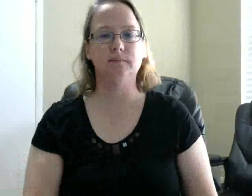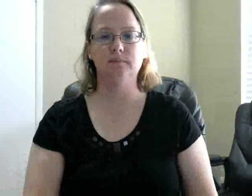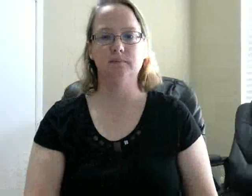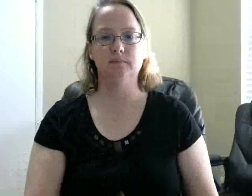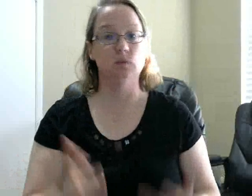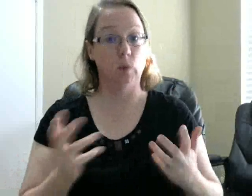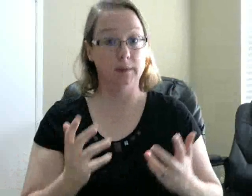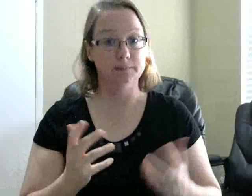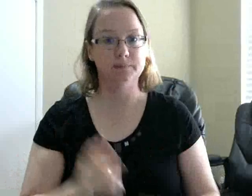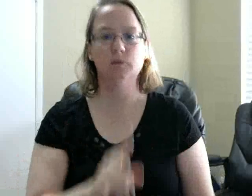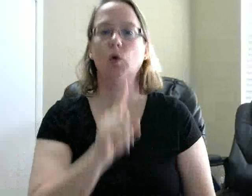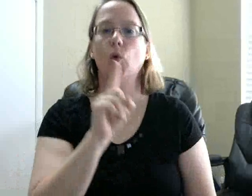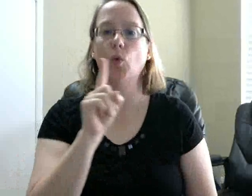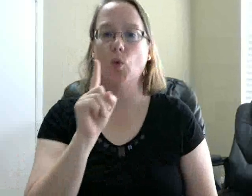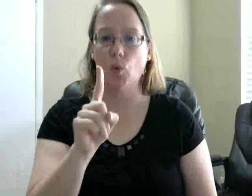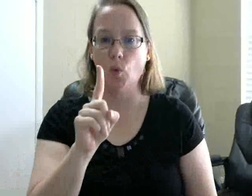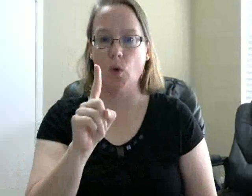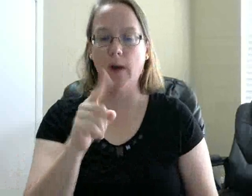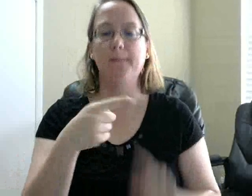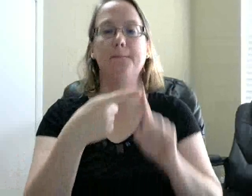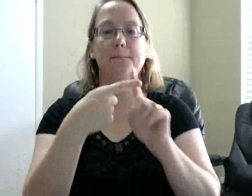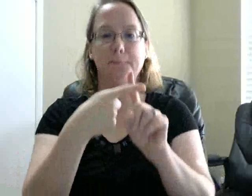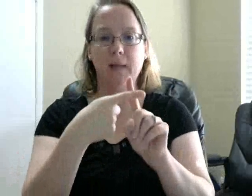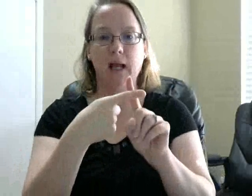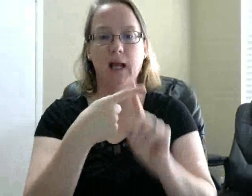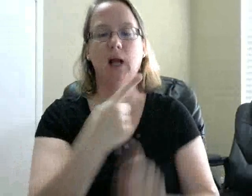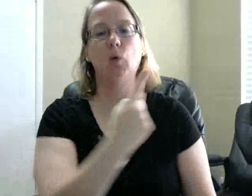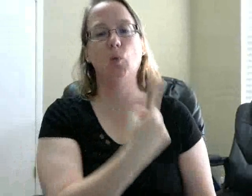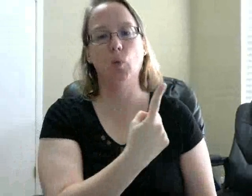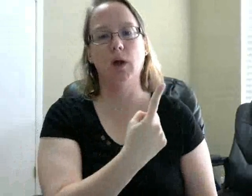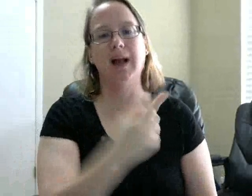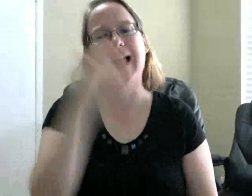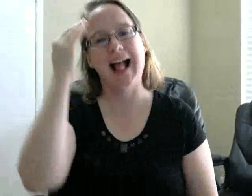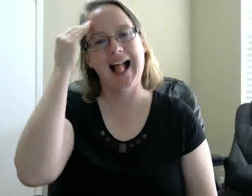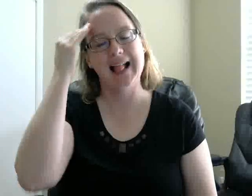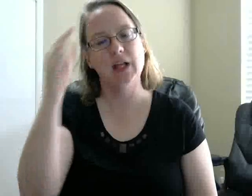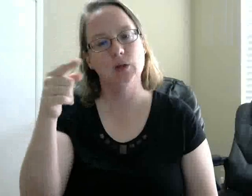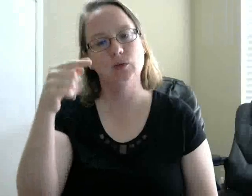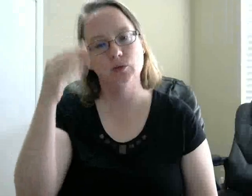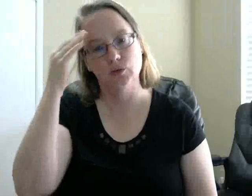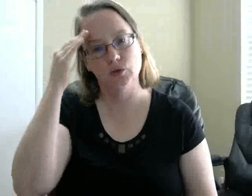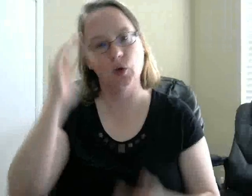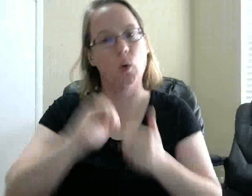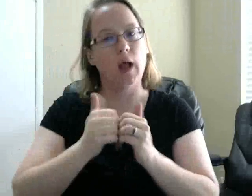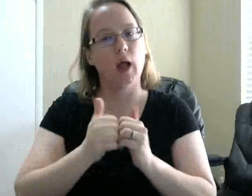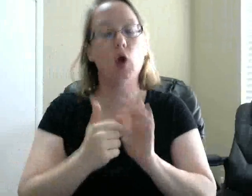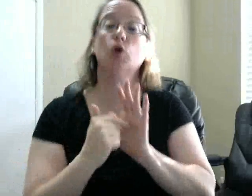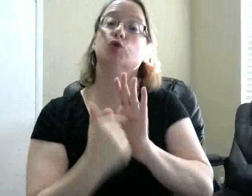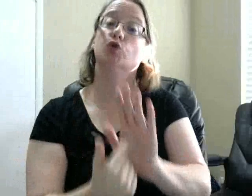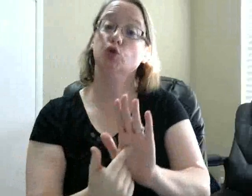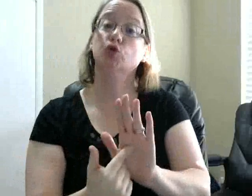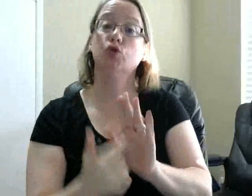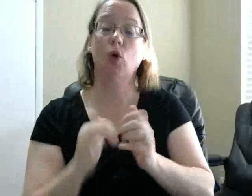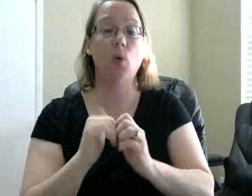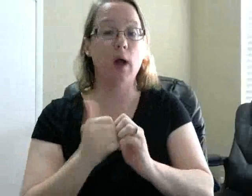1. And I think you already know how to do this, but I'll kind of show you a way of doing it in case you don't have this